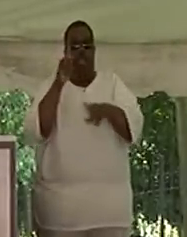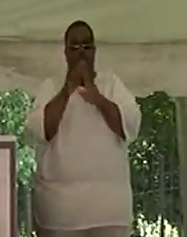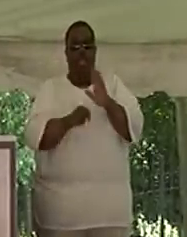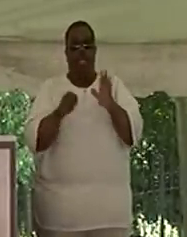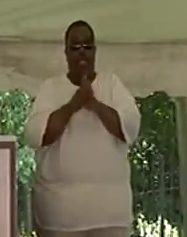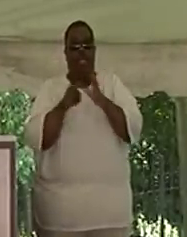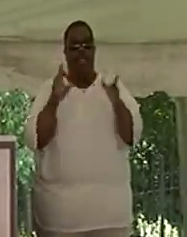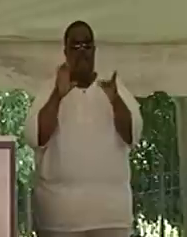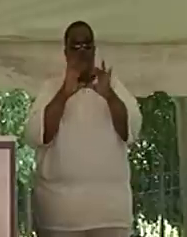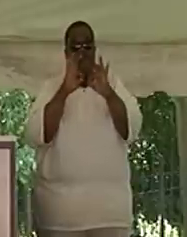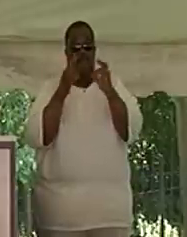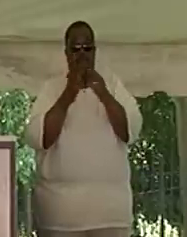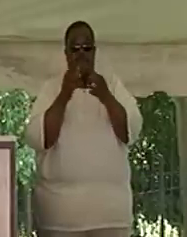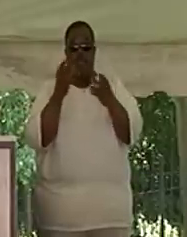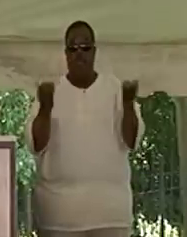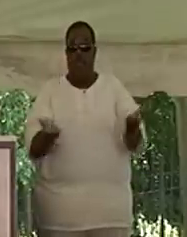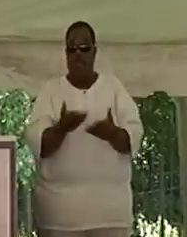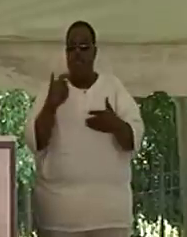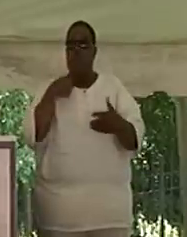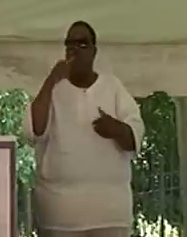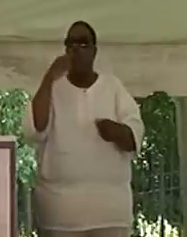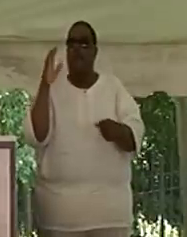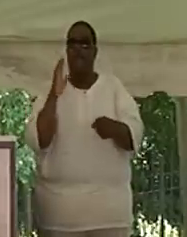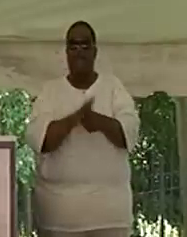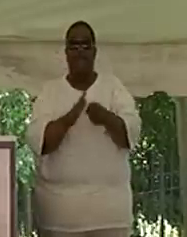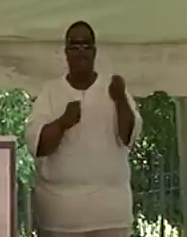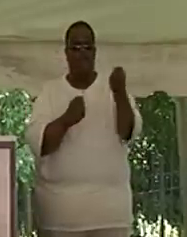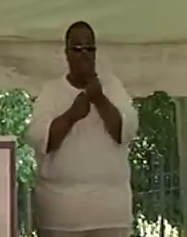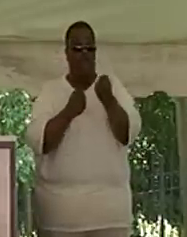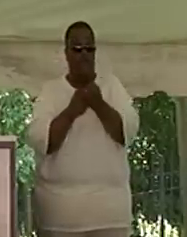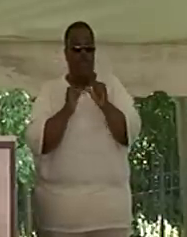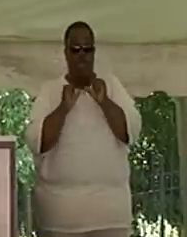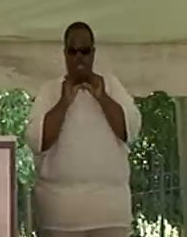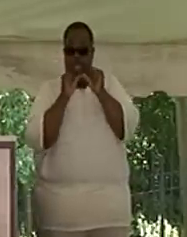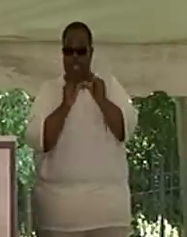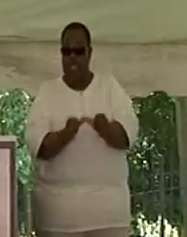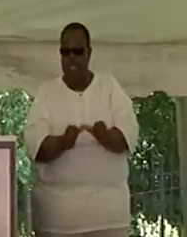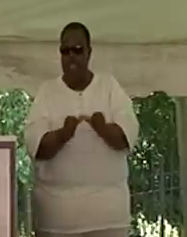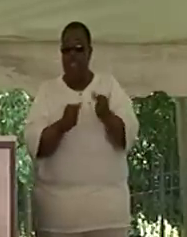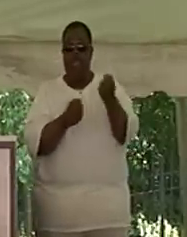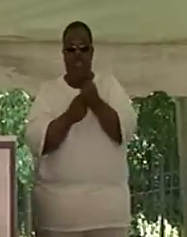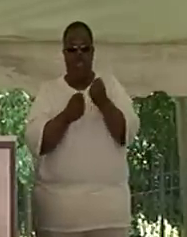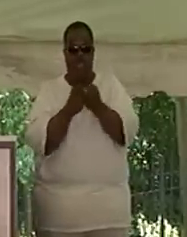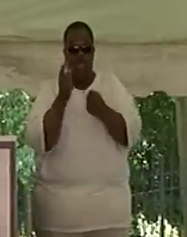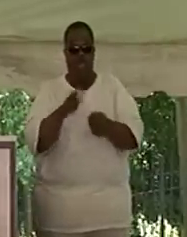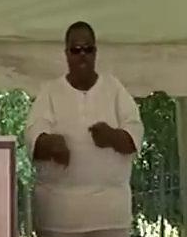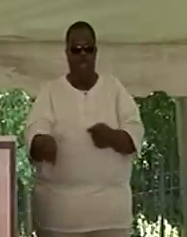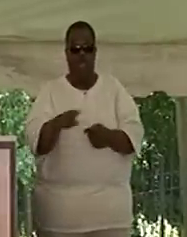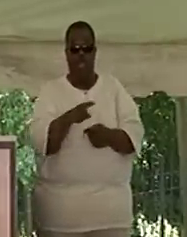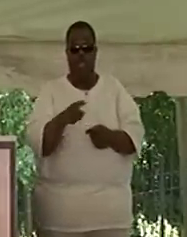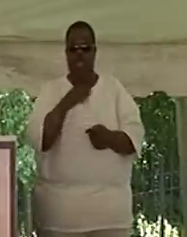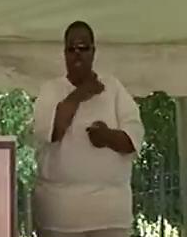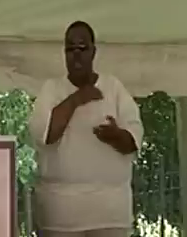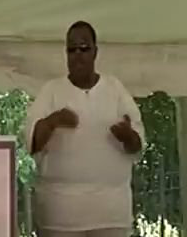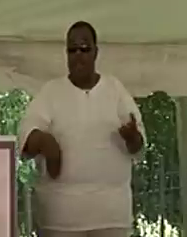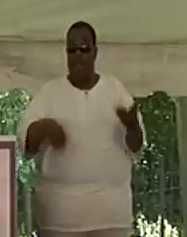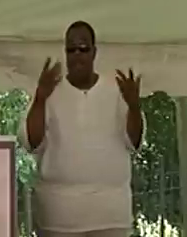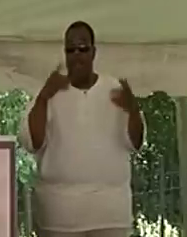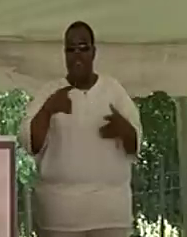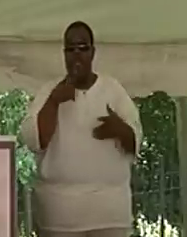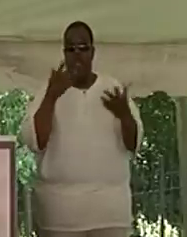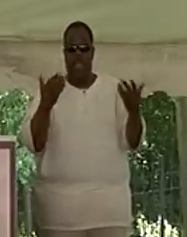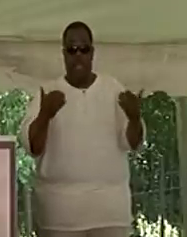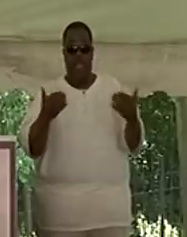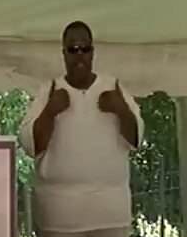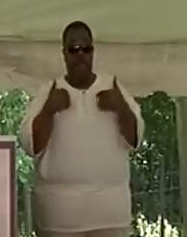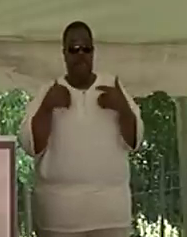keep kids and families safe. We're here, we're committed to supporting you, to continue to support you. And as the mayor said, now that you got